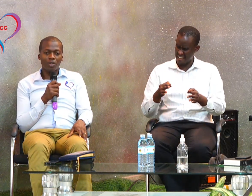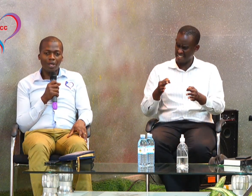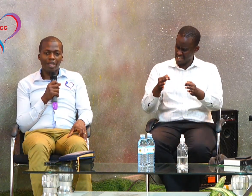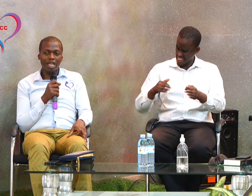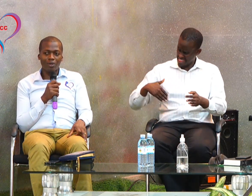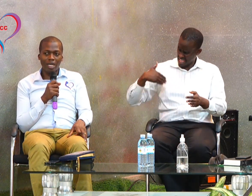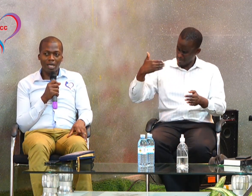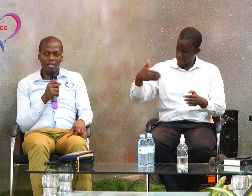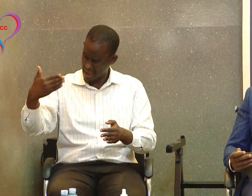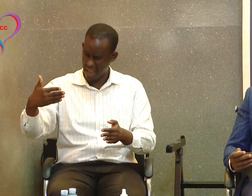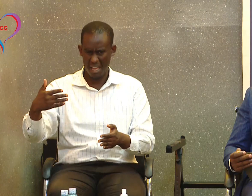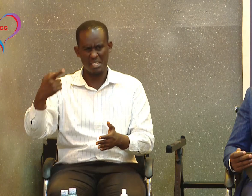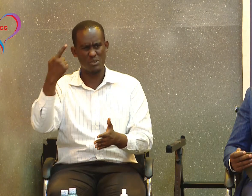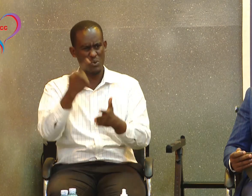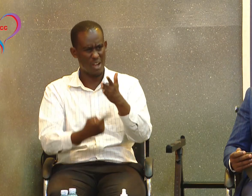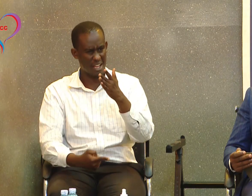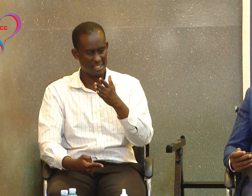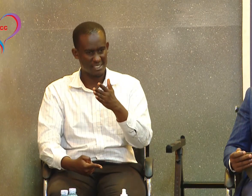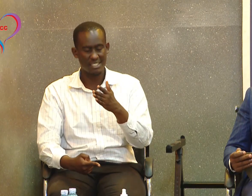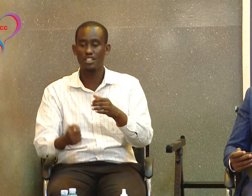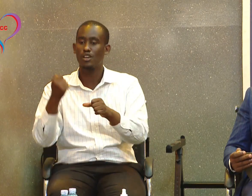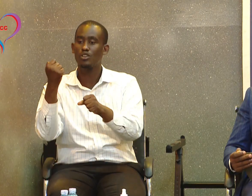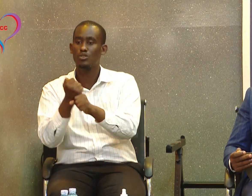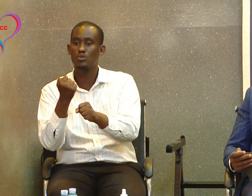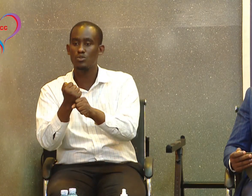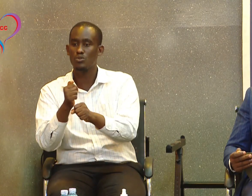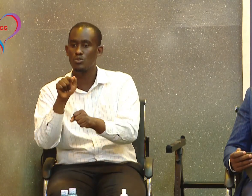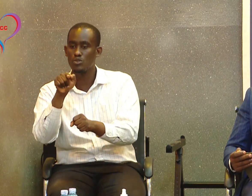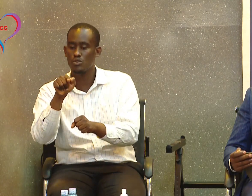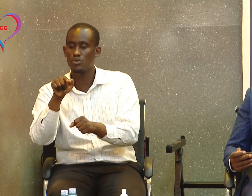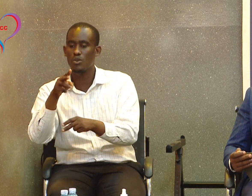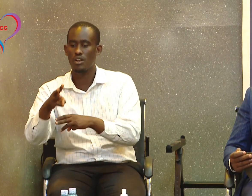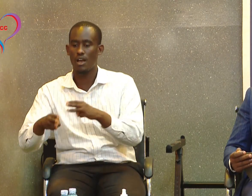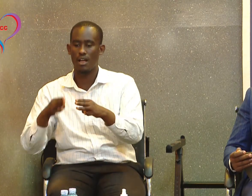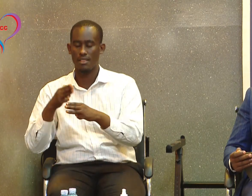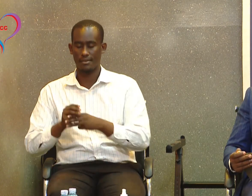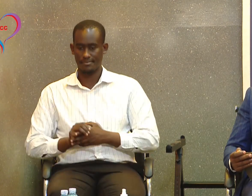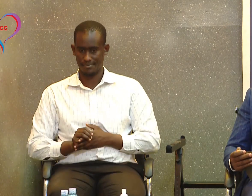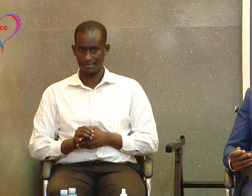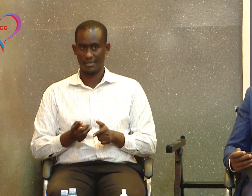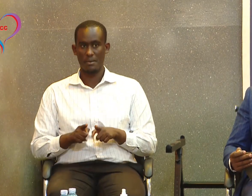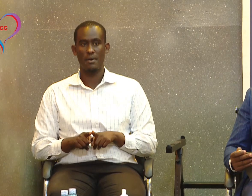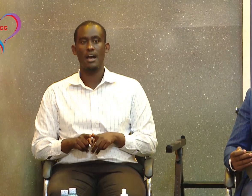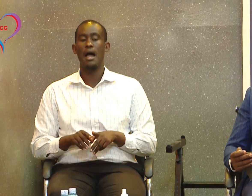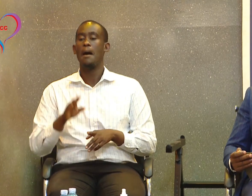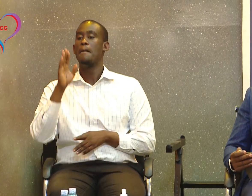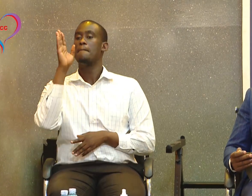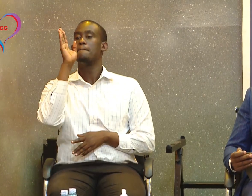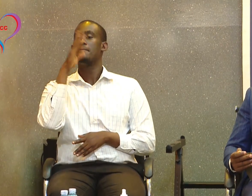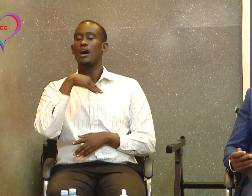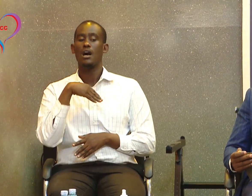you are doing here on earth. Echewunyisa oyinza okuba tomanyi chokola ku nsi.